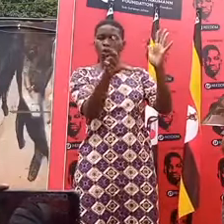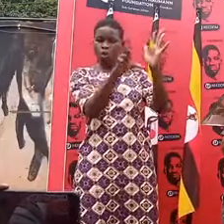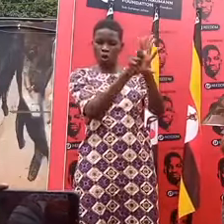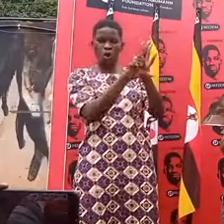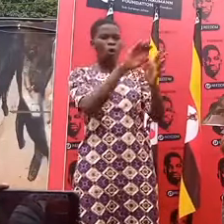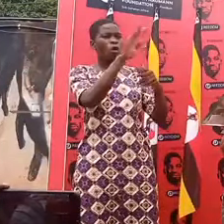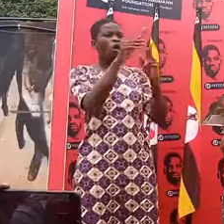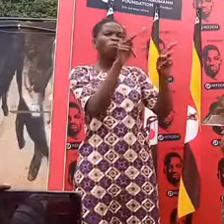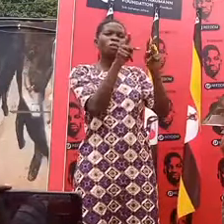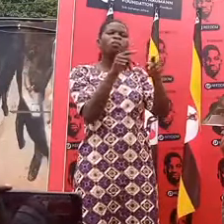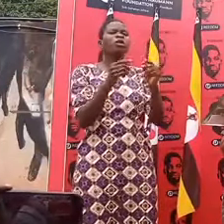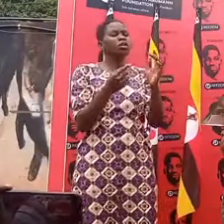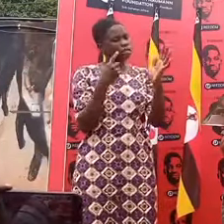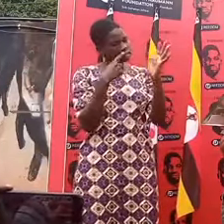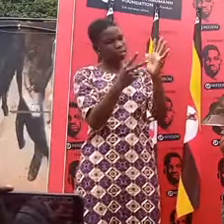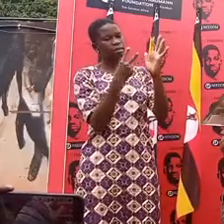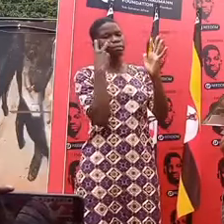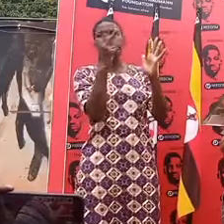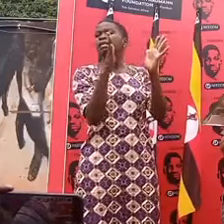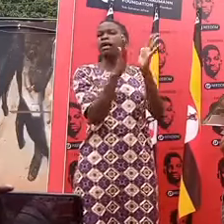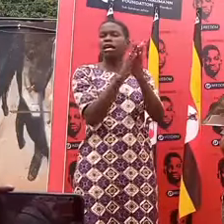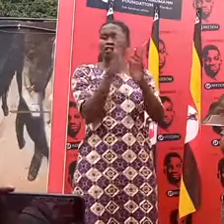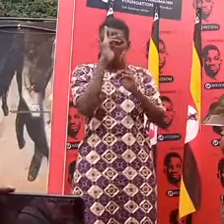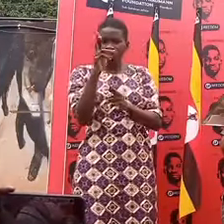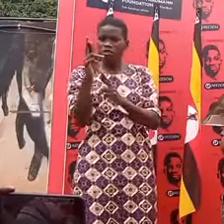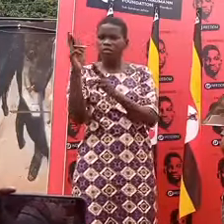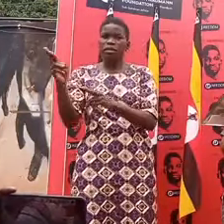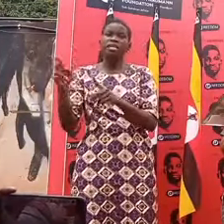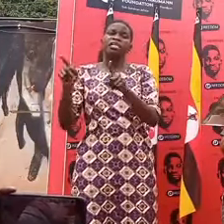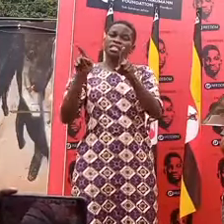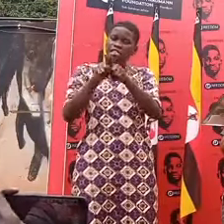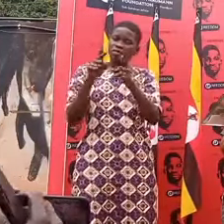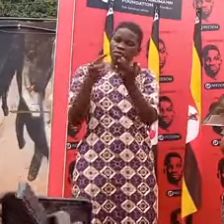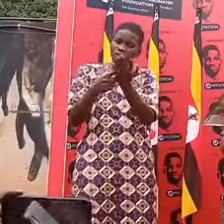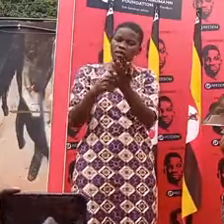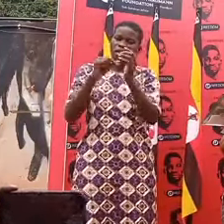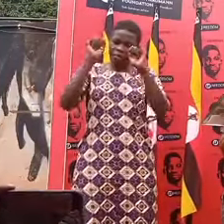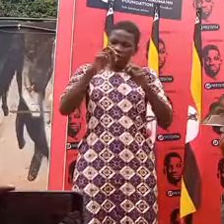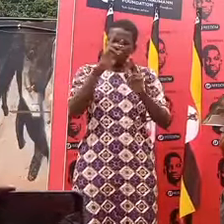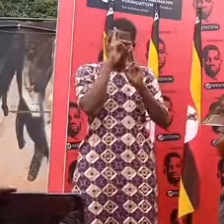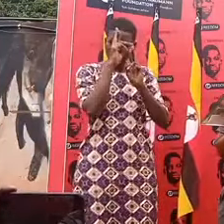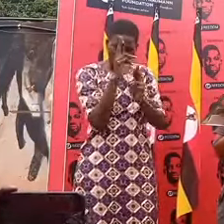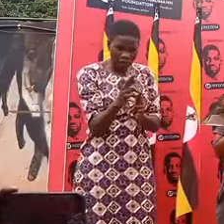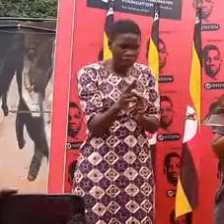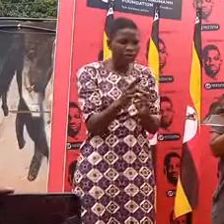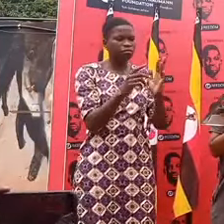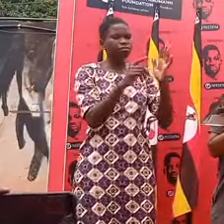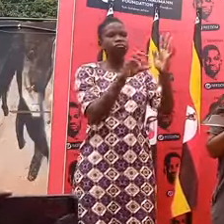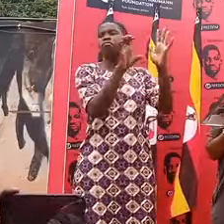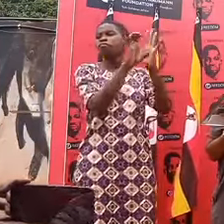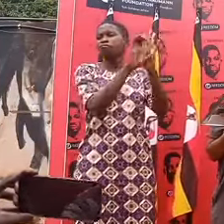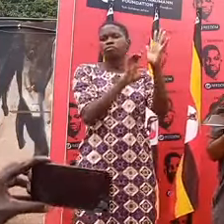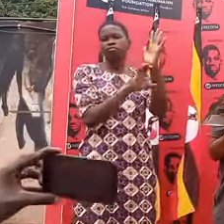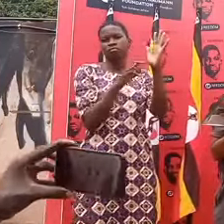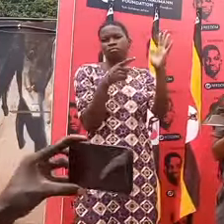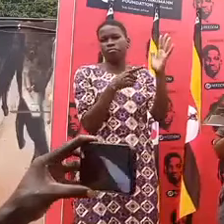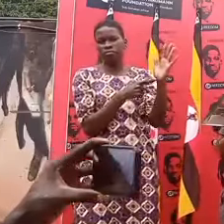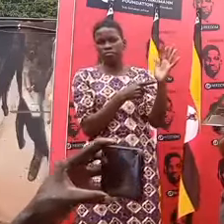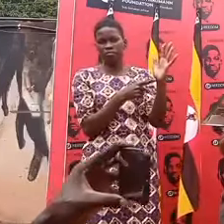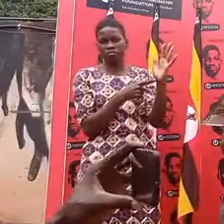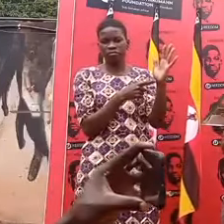Ugandan, including the president of Nup Conference. We condemn the behavior of